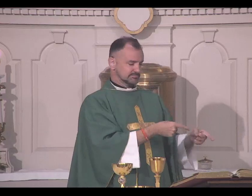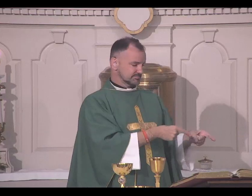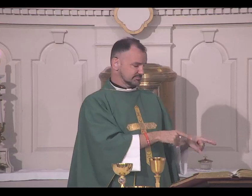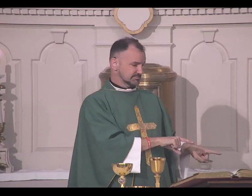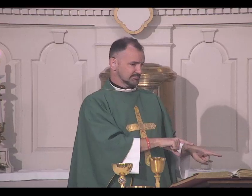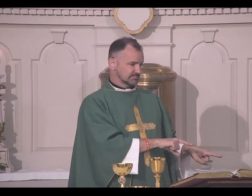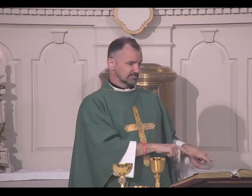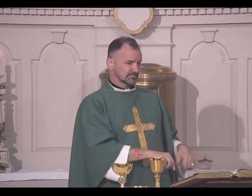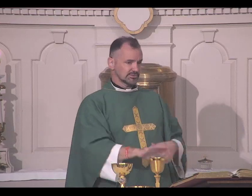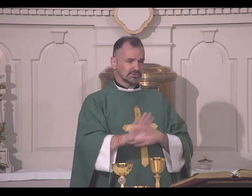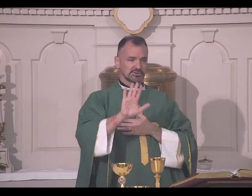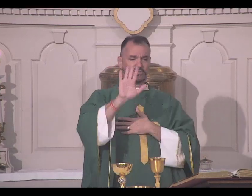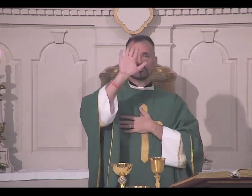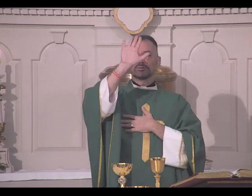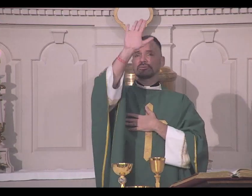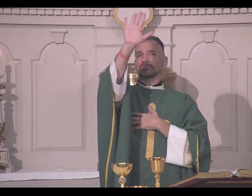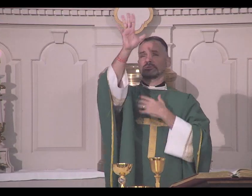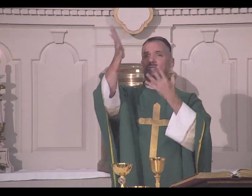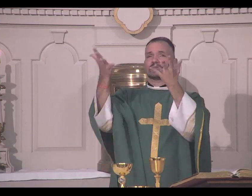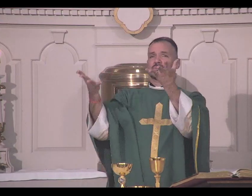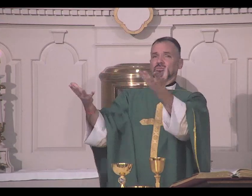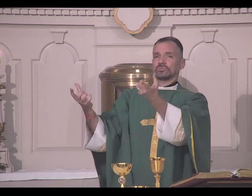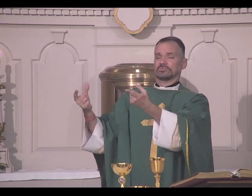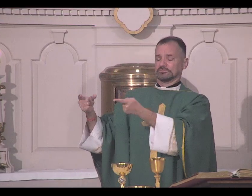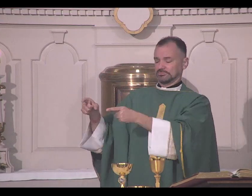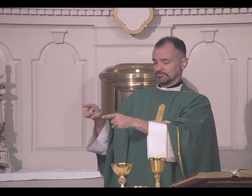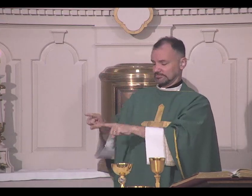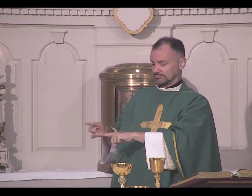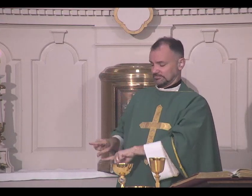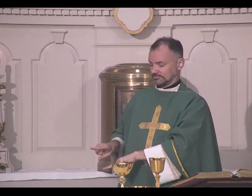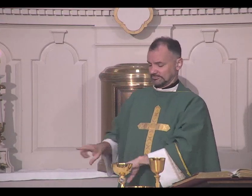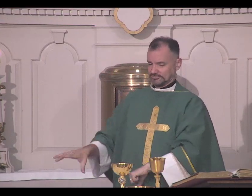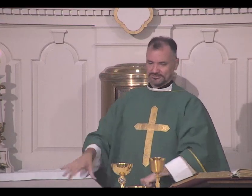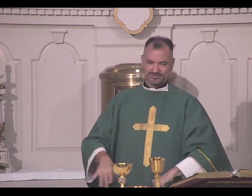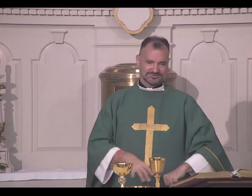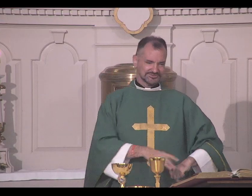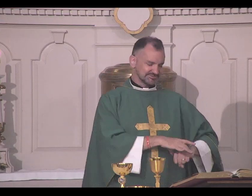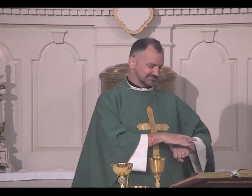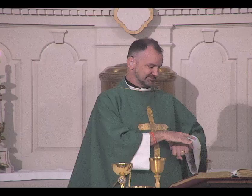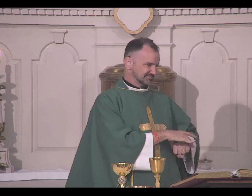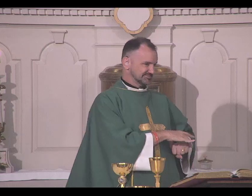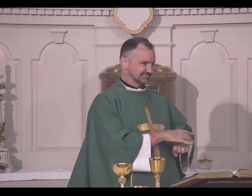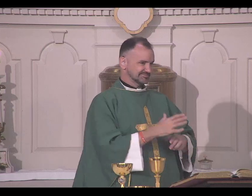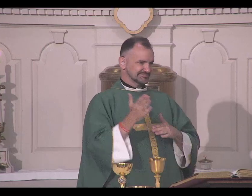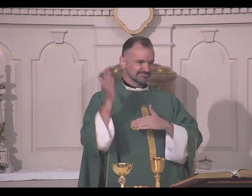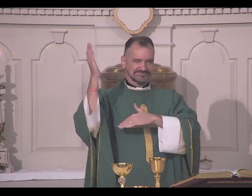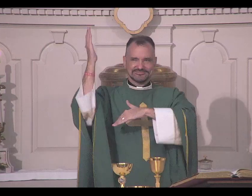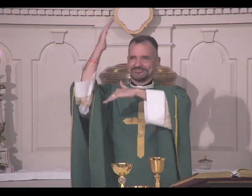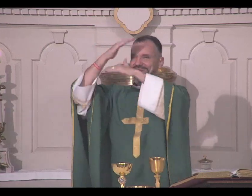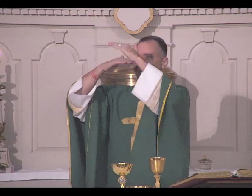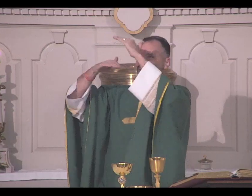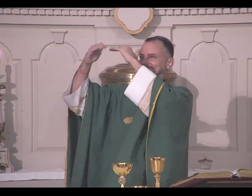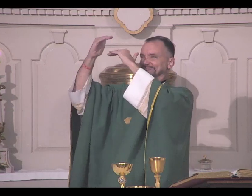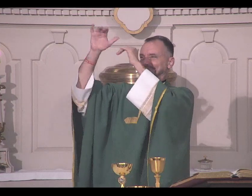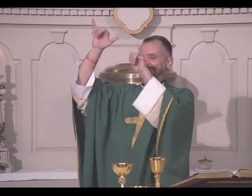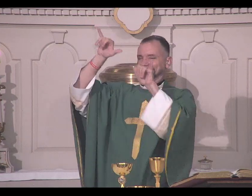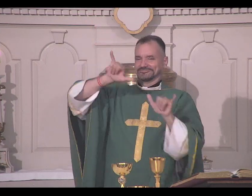done, on earth as it is in heaven. Give us this day